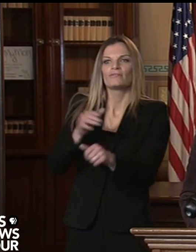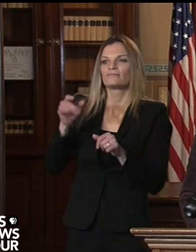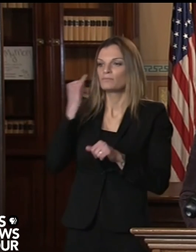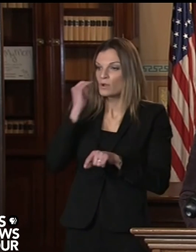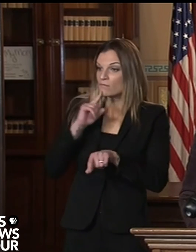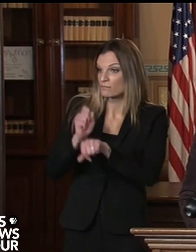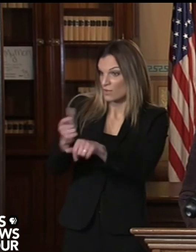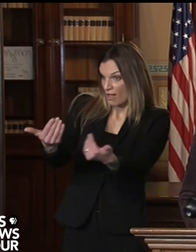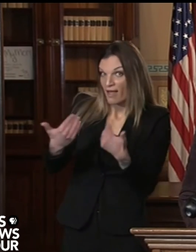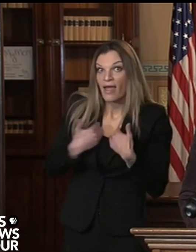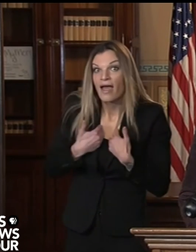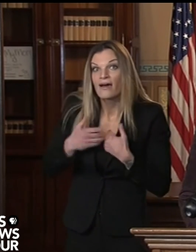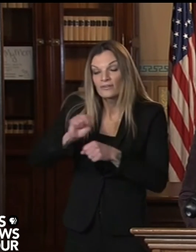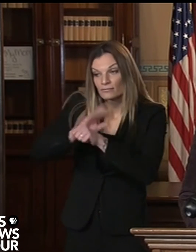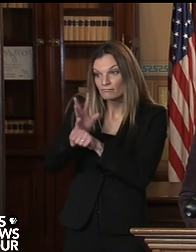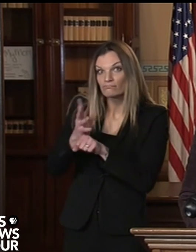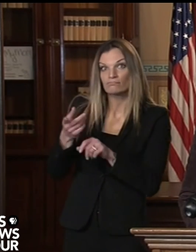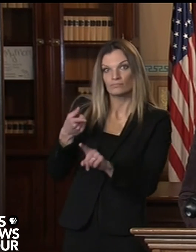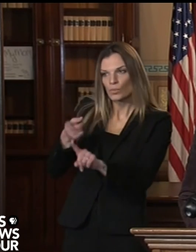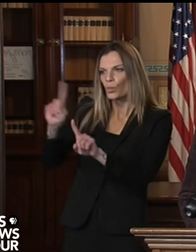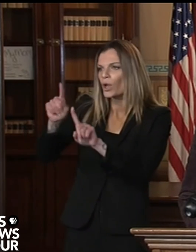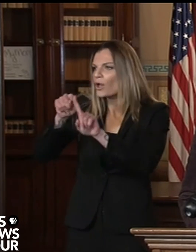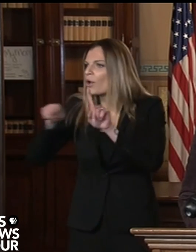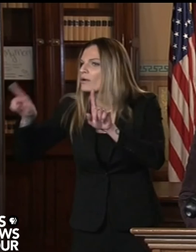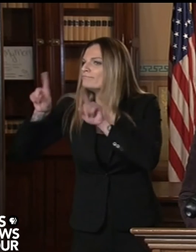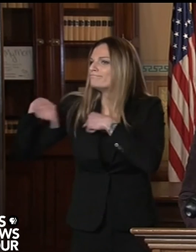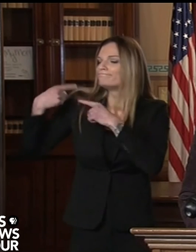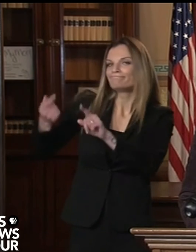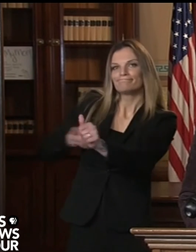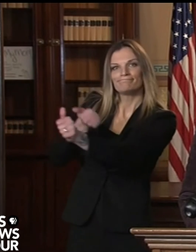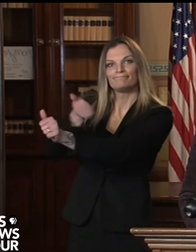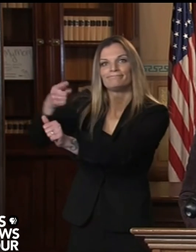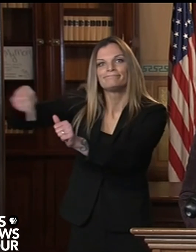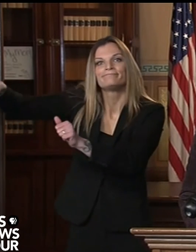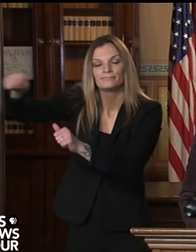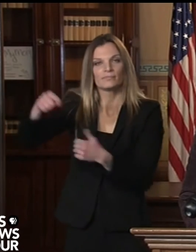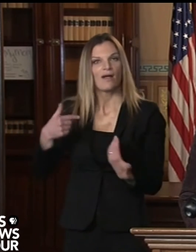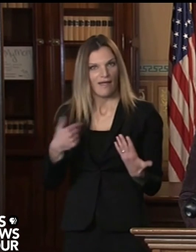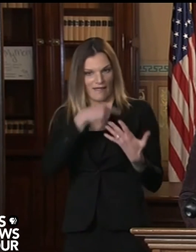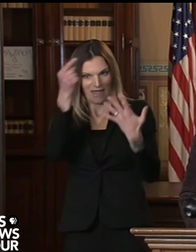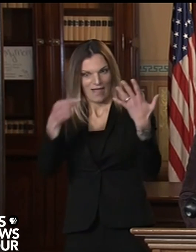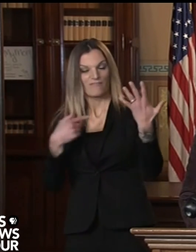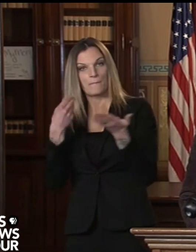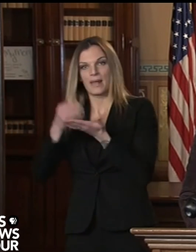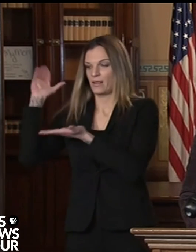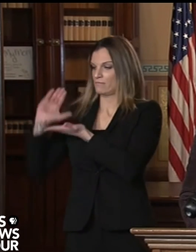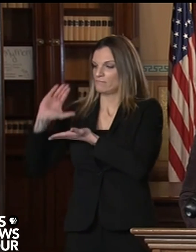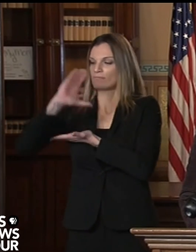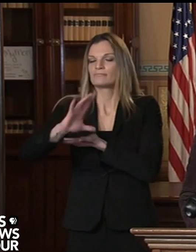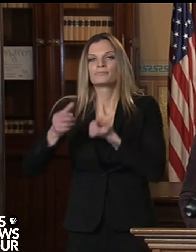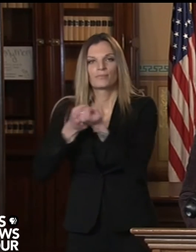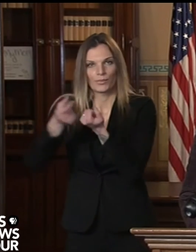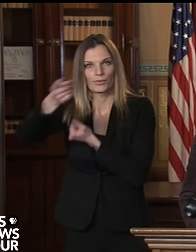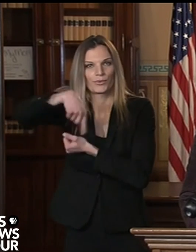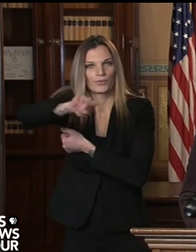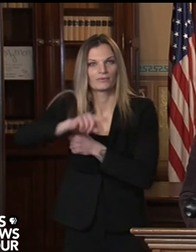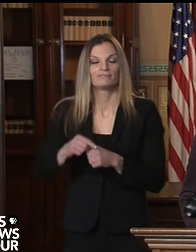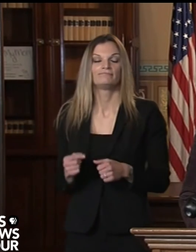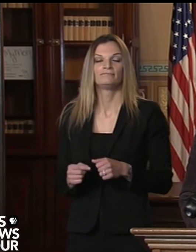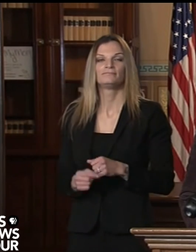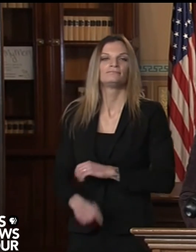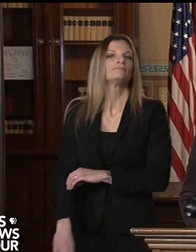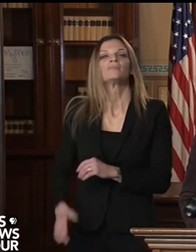more. The data is clear, and the actions our administration and the Racial Disparities Task Force have